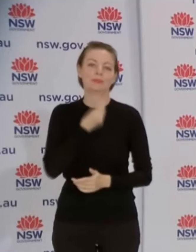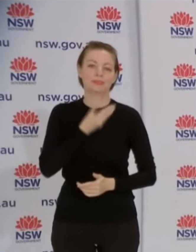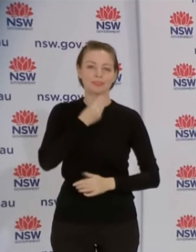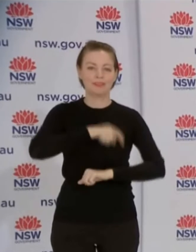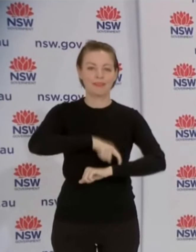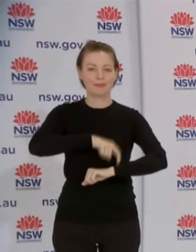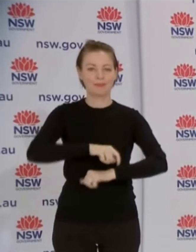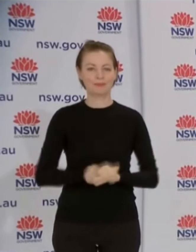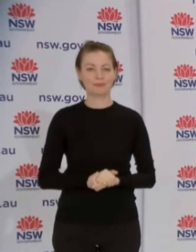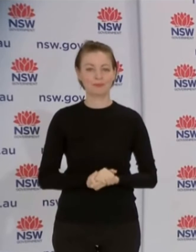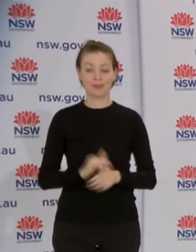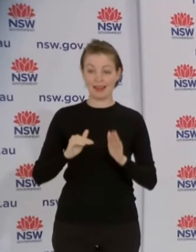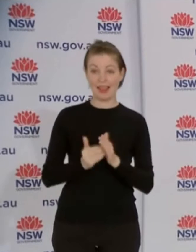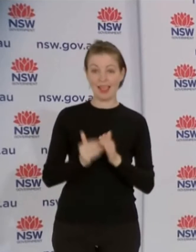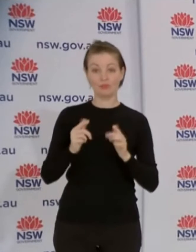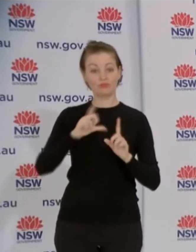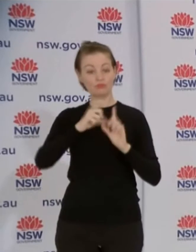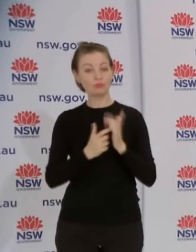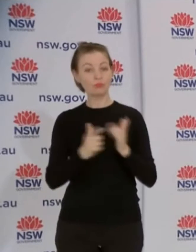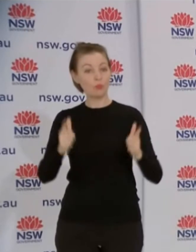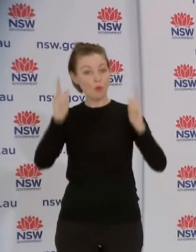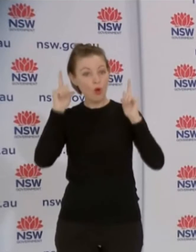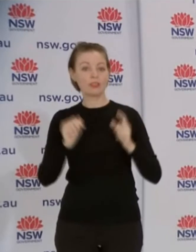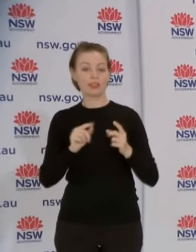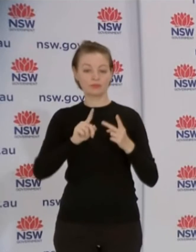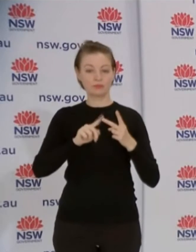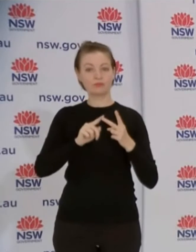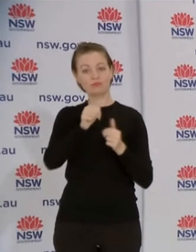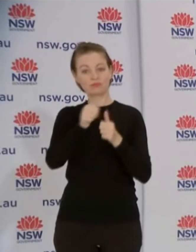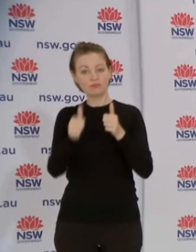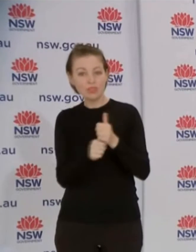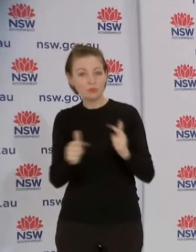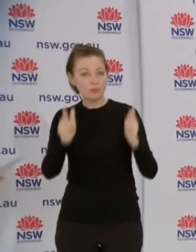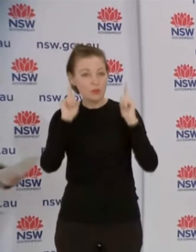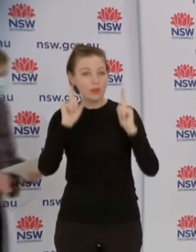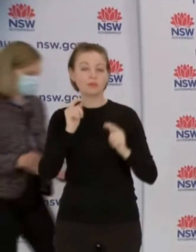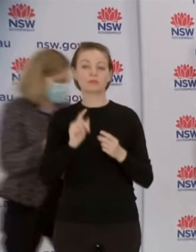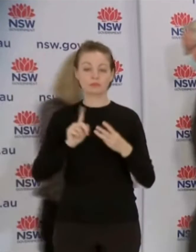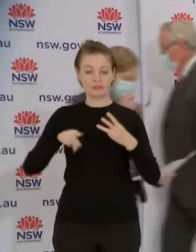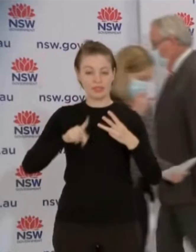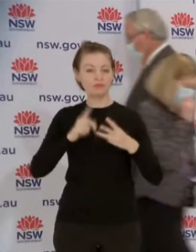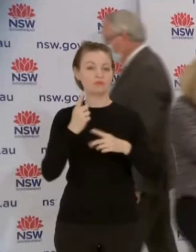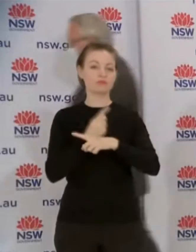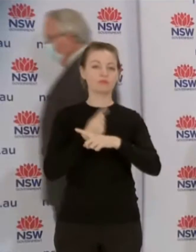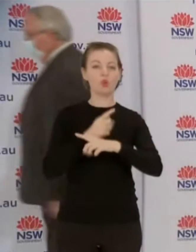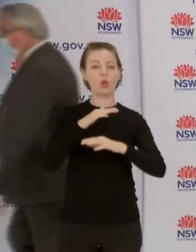Chant will now give her update. The Deputy Premier will talk about the regions, and then we'll take your questions. Thank you.